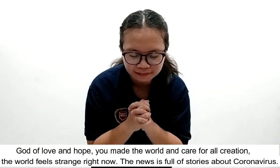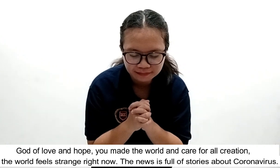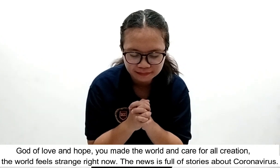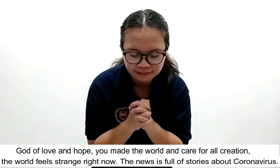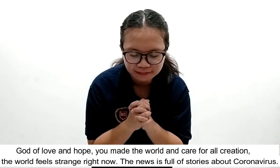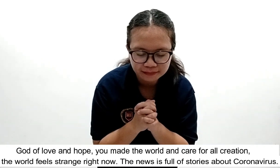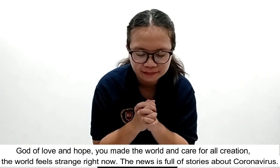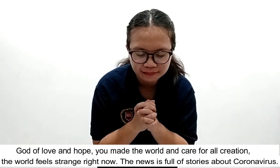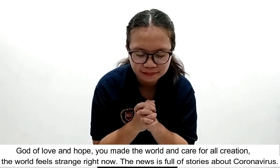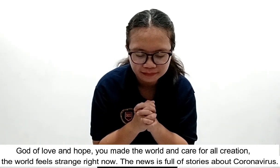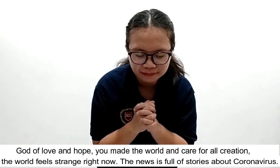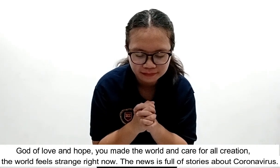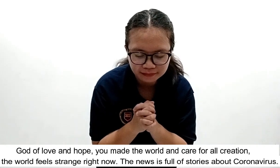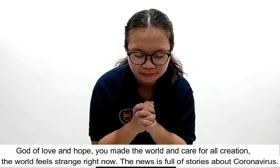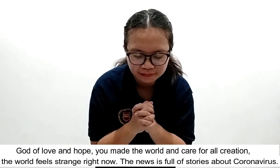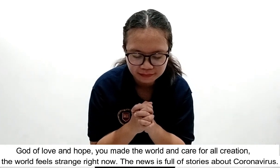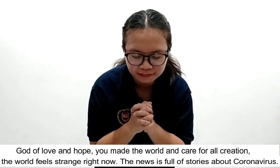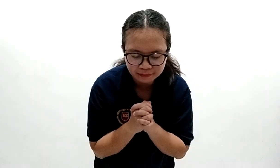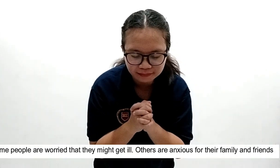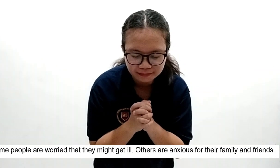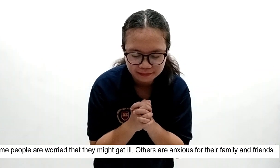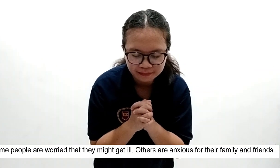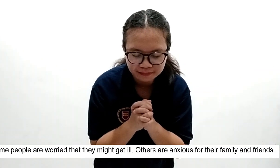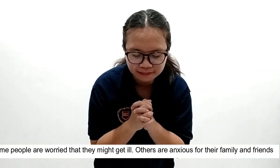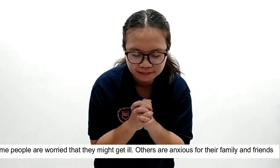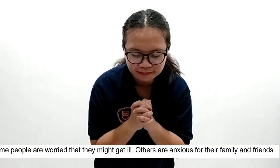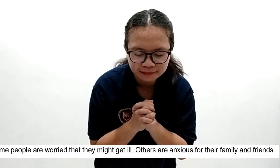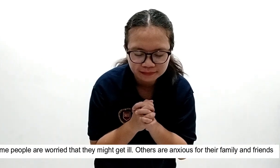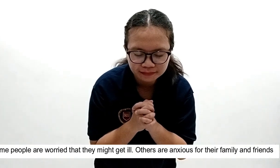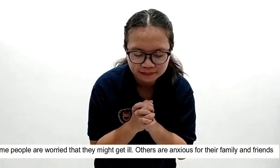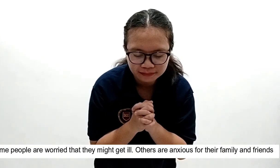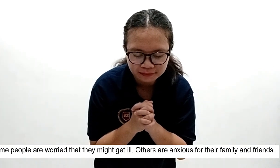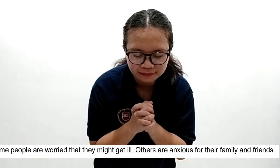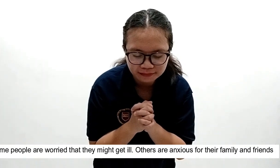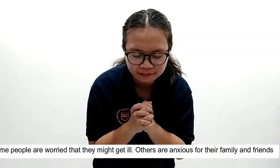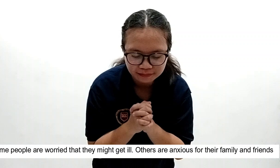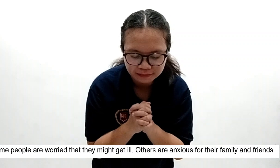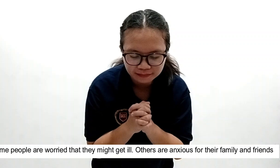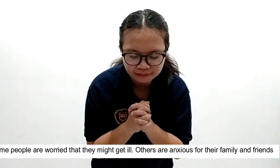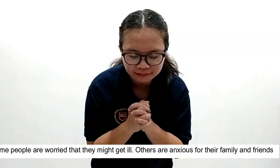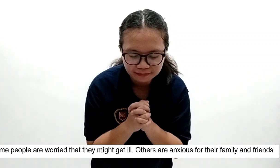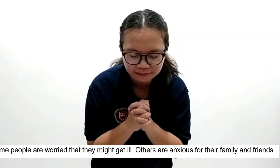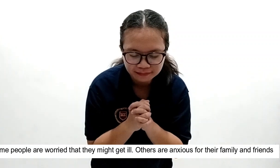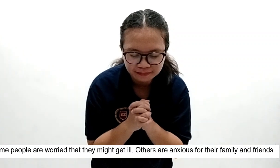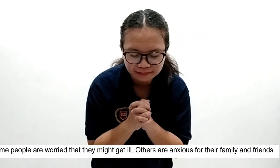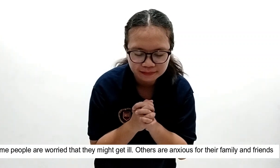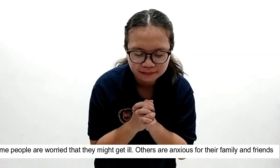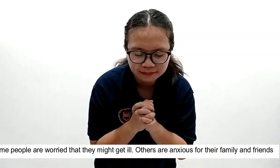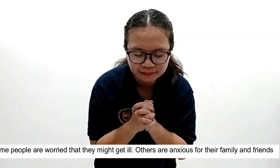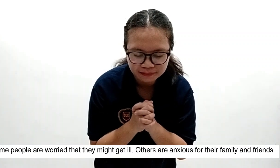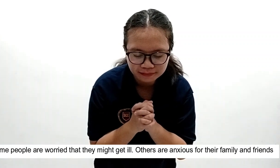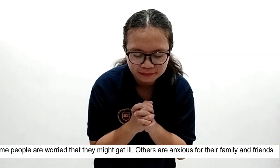is full of story about coronavirus some people are worried that they might get ill